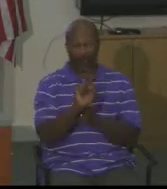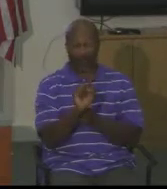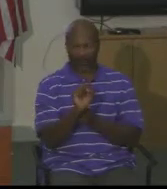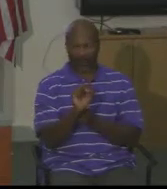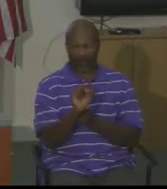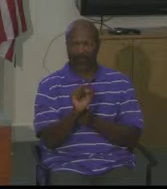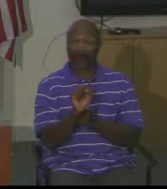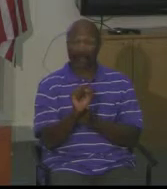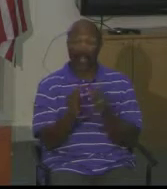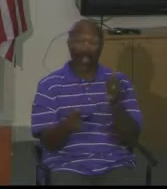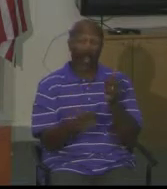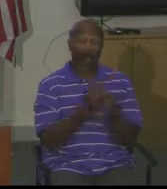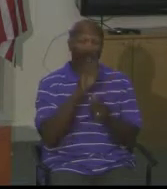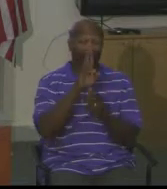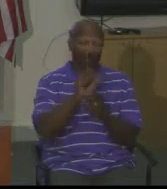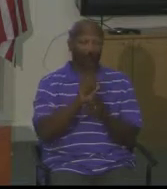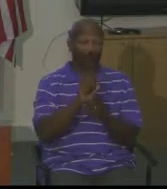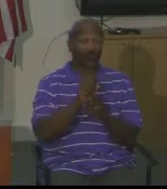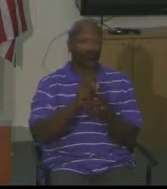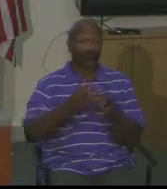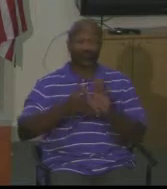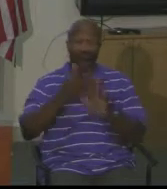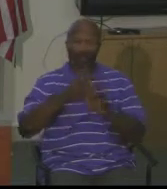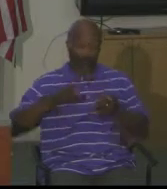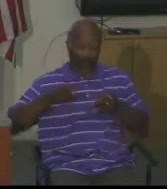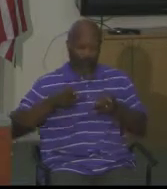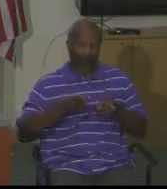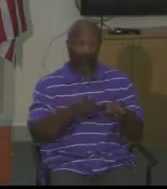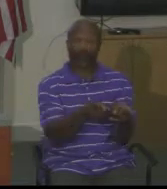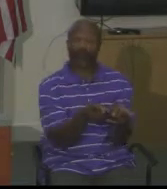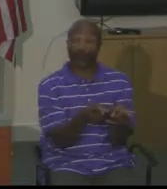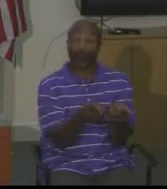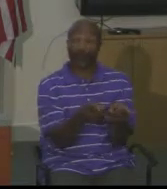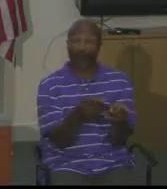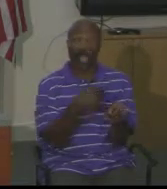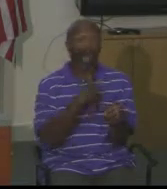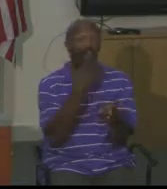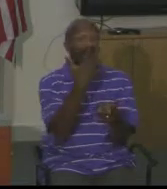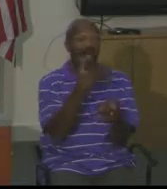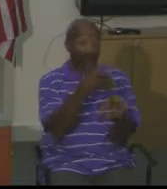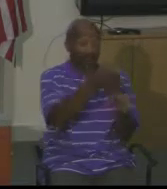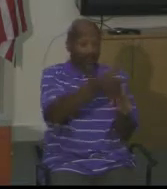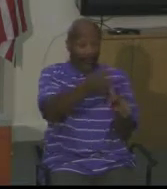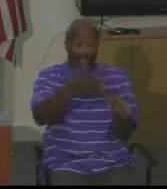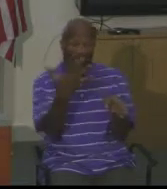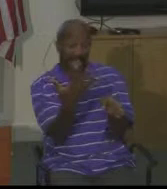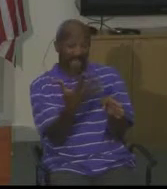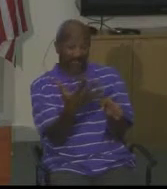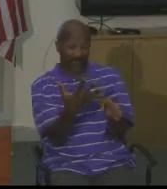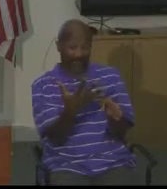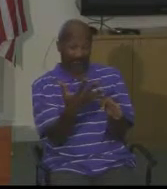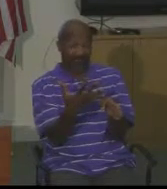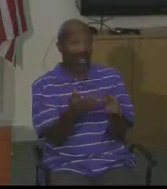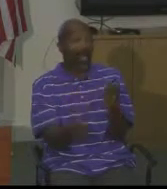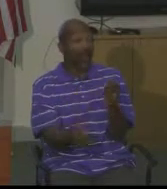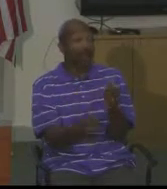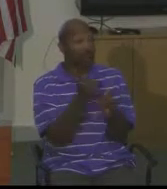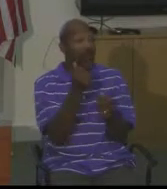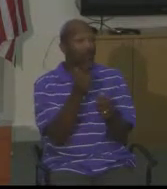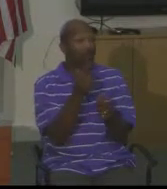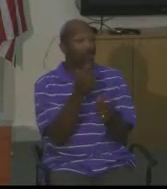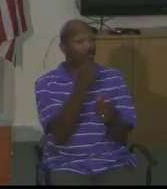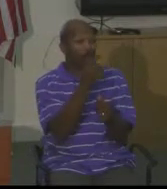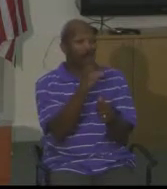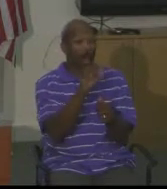And most of these buses run in parallel. So if I put 5 cards on that bus, most likely only